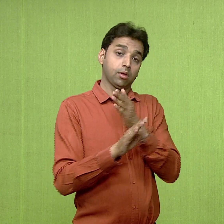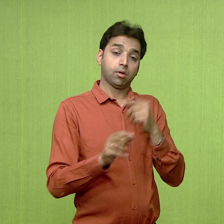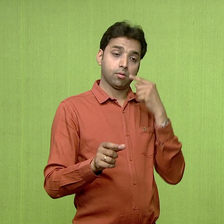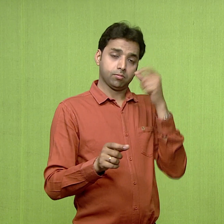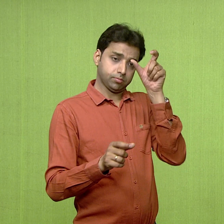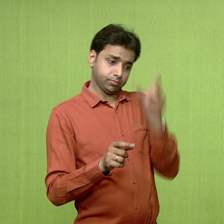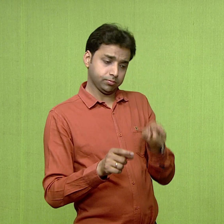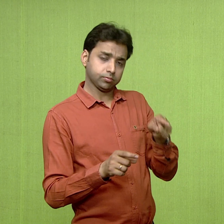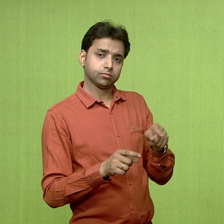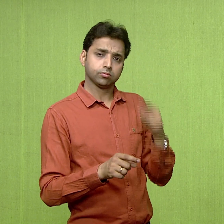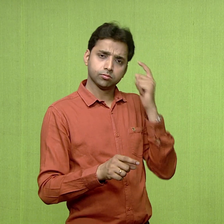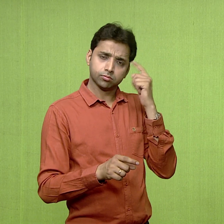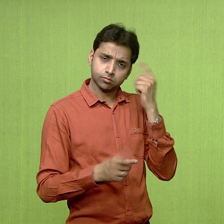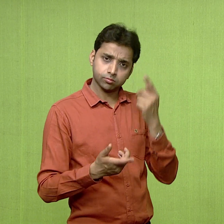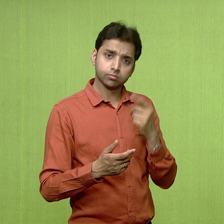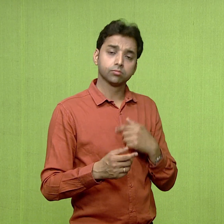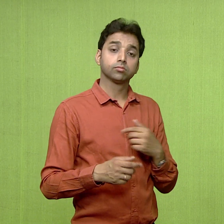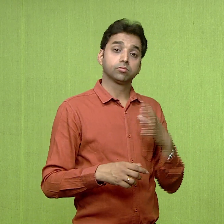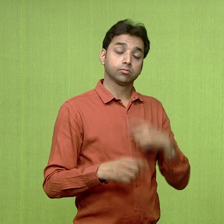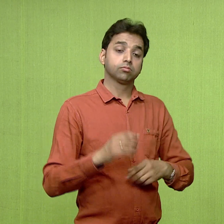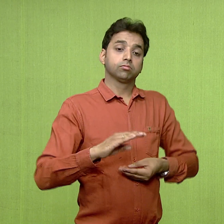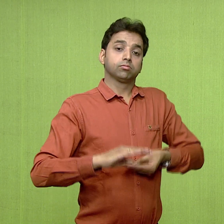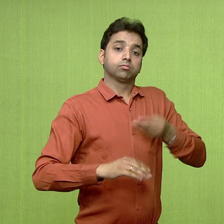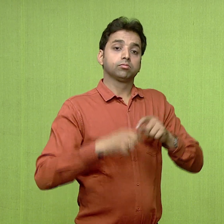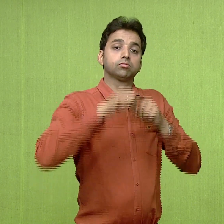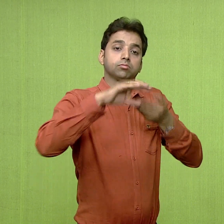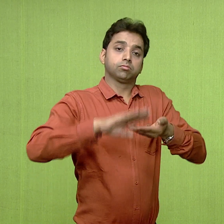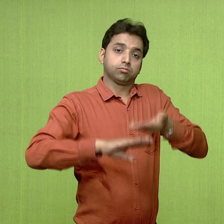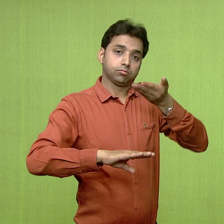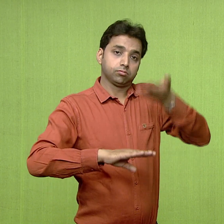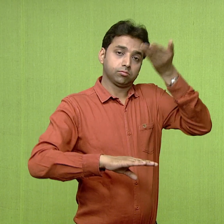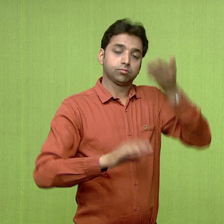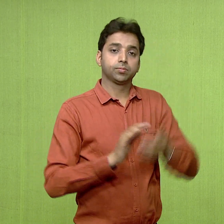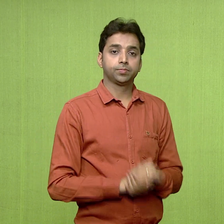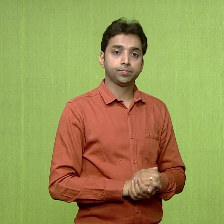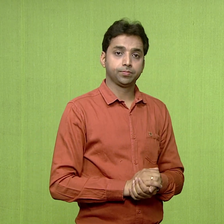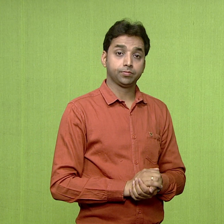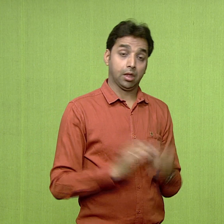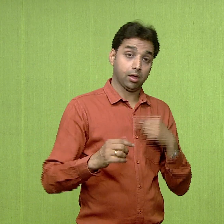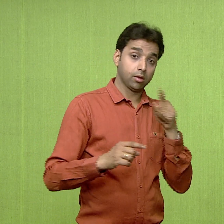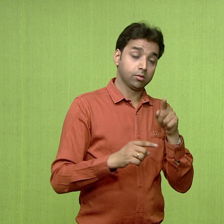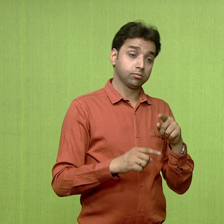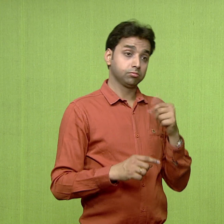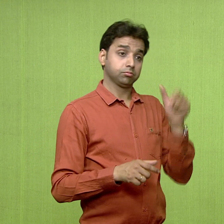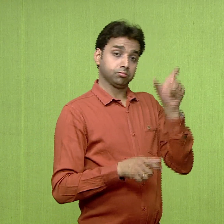thinking capacity will increase. and he will become more